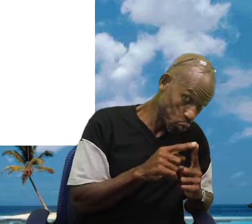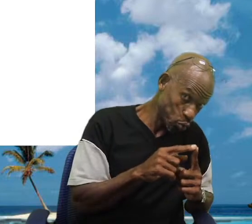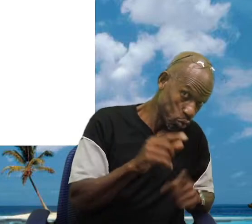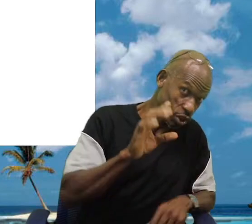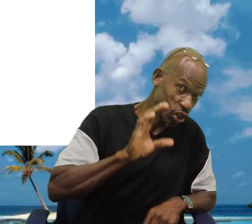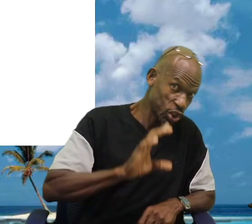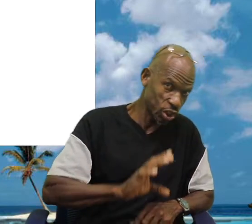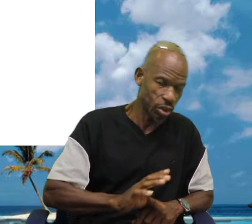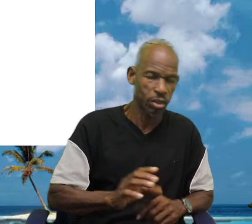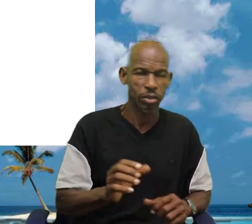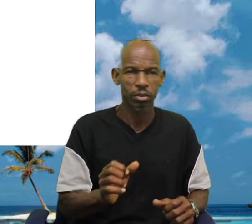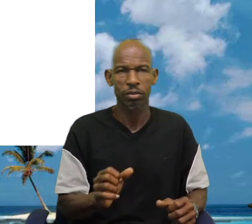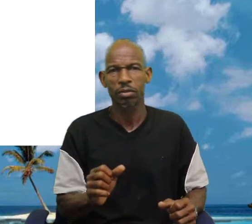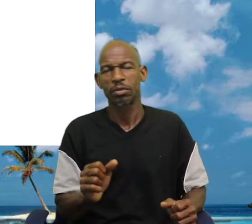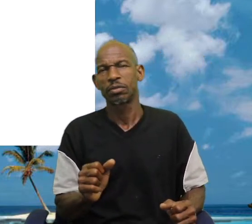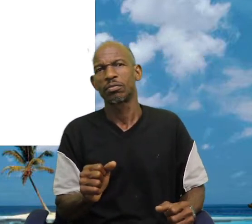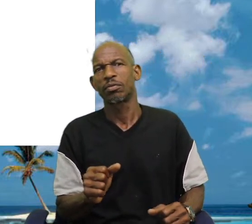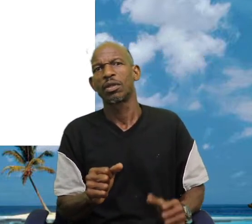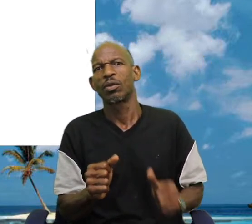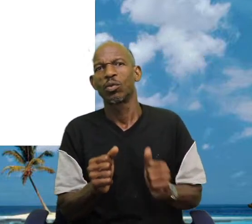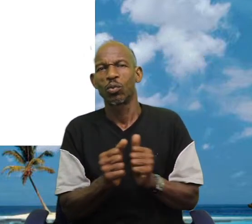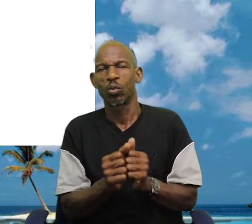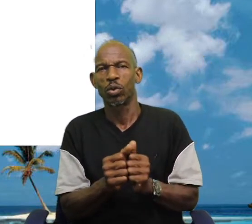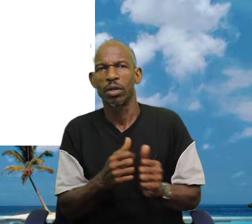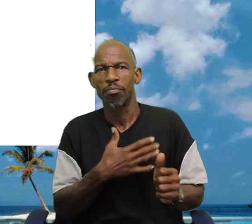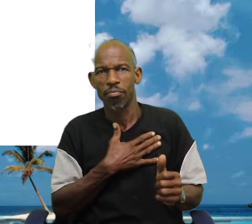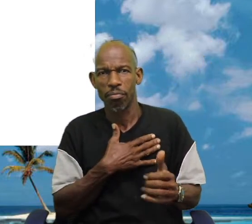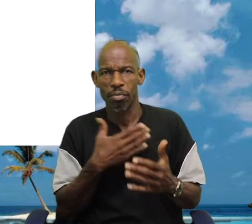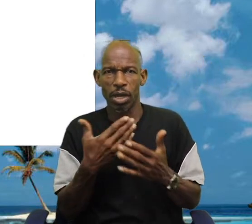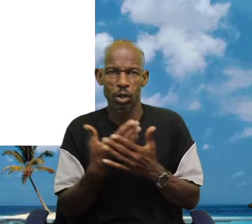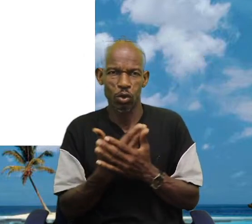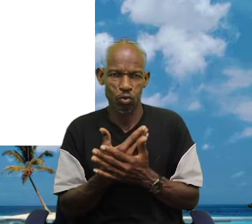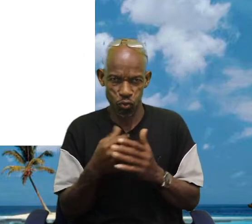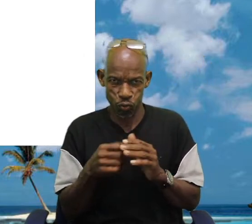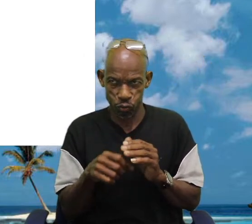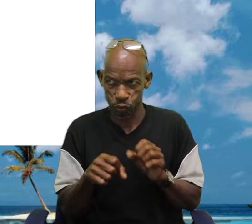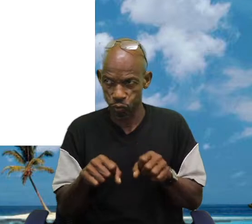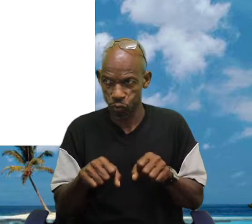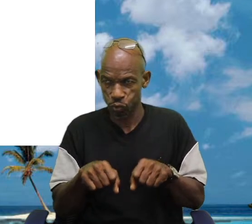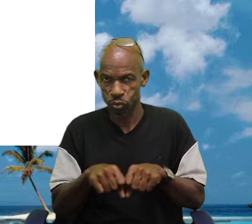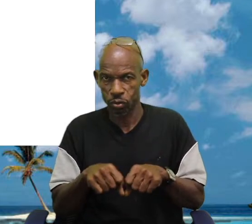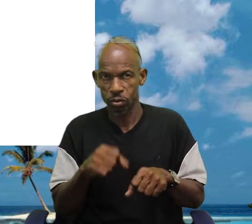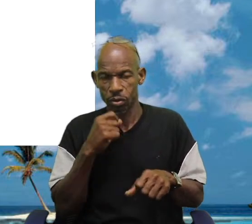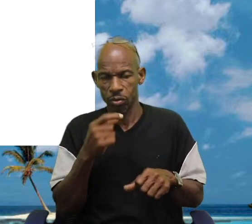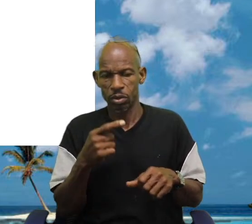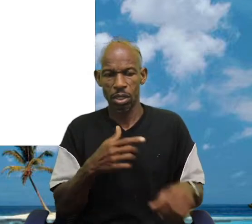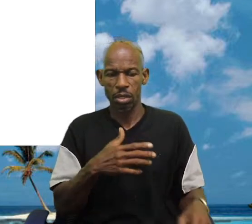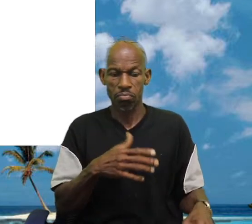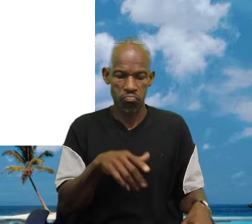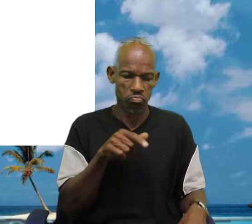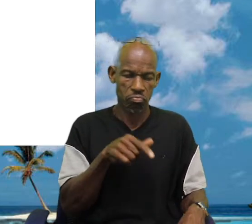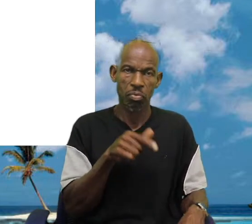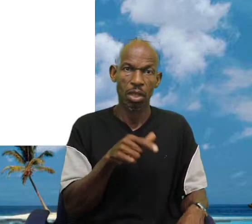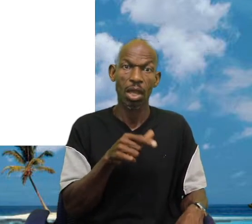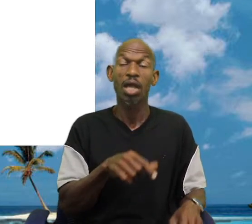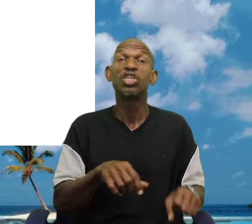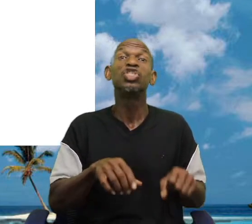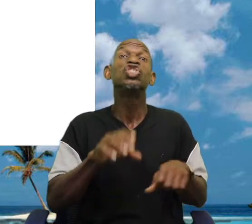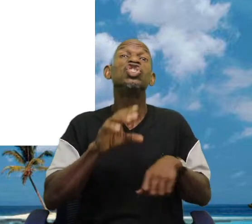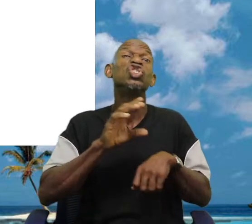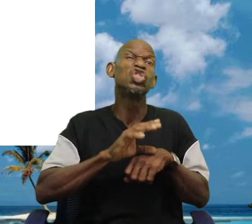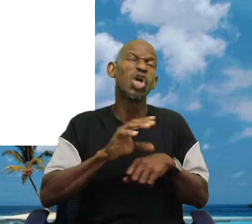how we will say this is that we'll say this is a church shoe. And the word